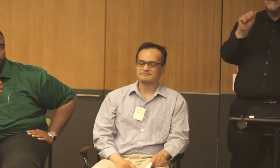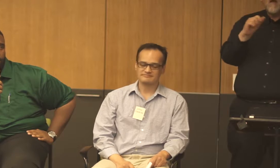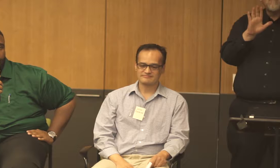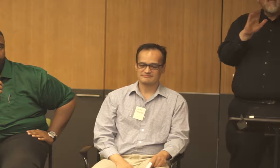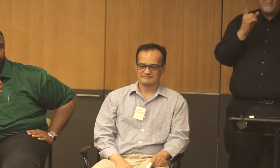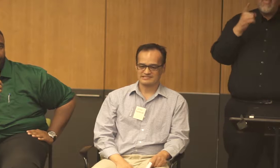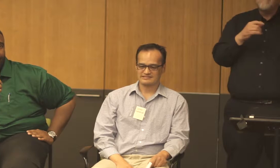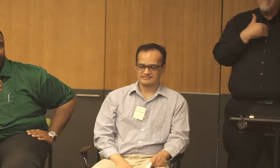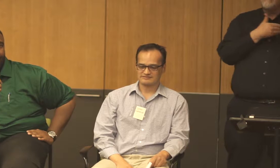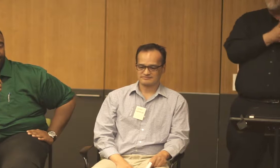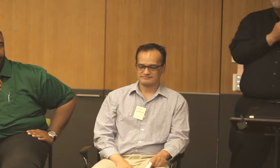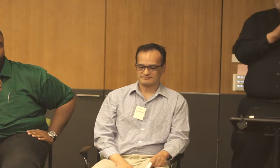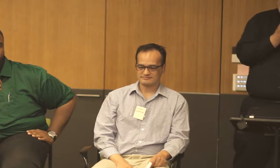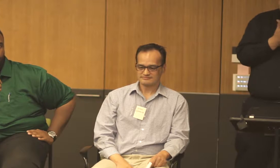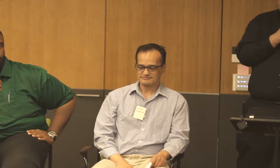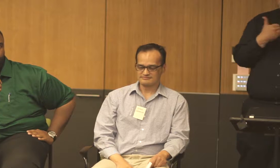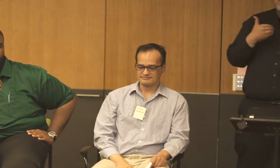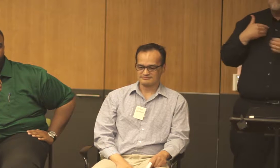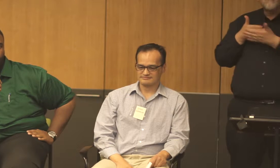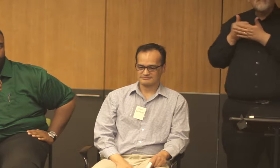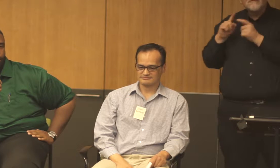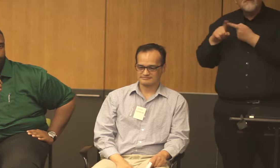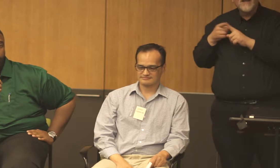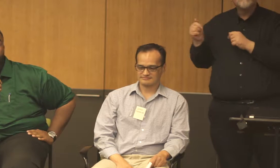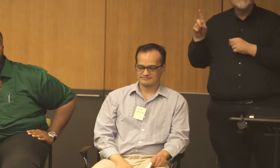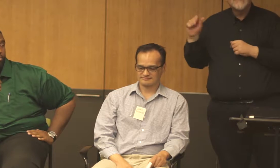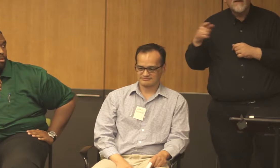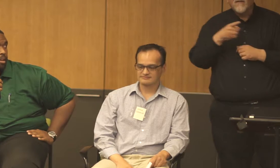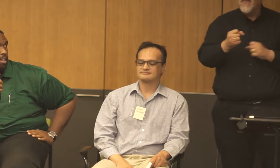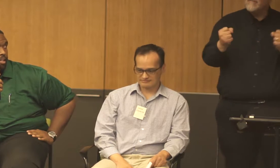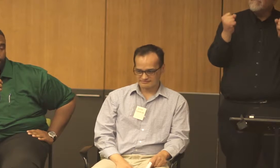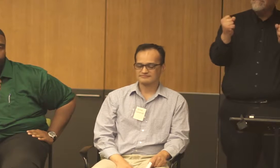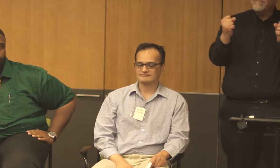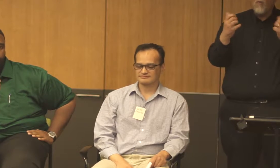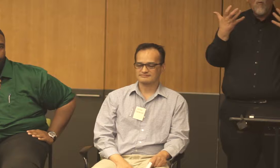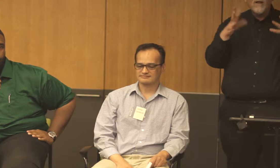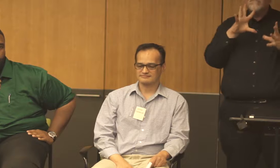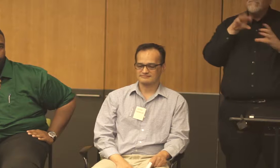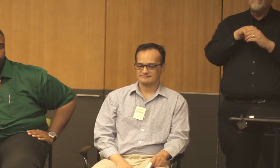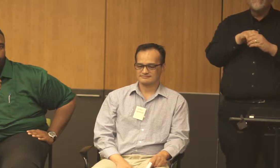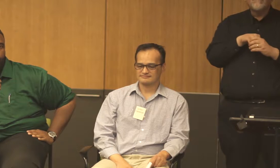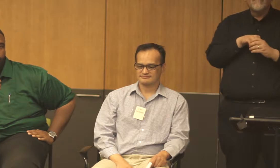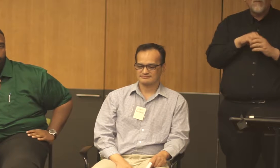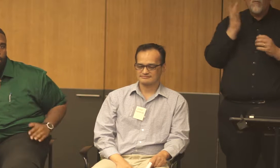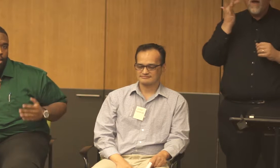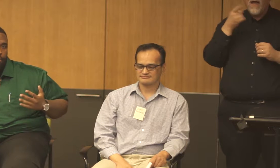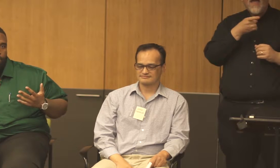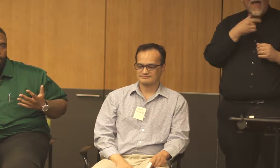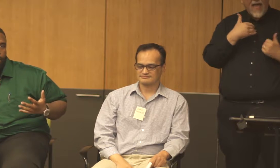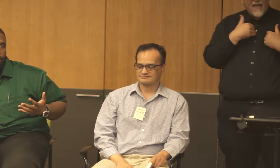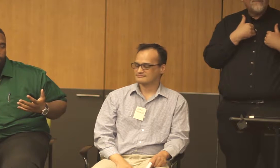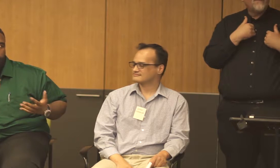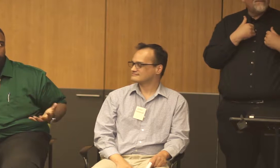family member or friend, and they say they just are gung ho about getting in part of this event just because they